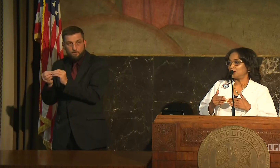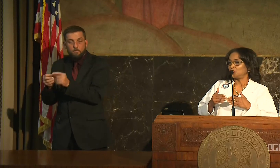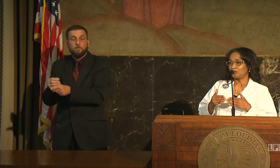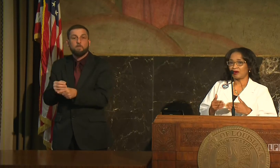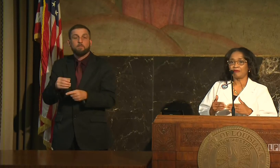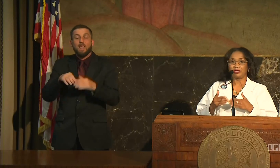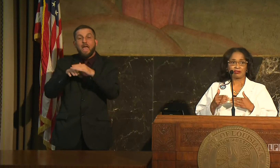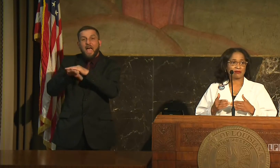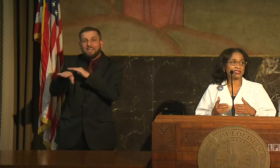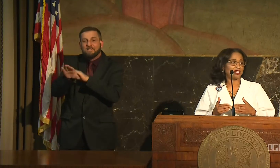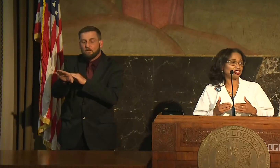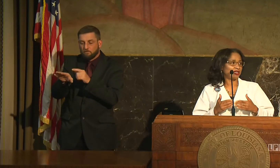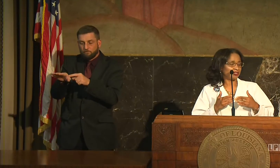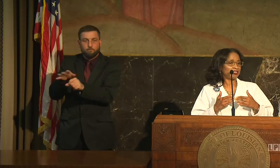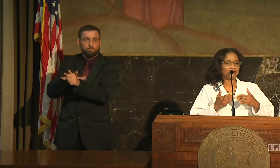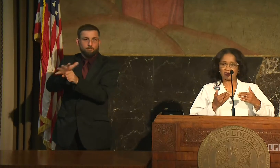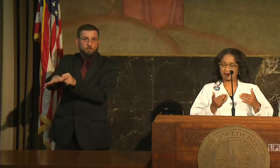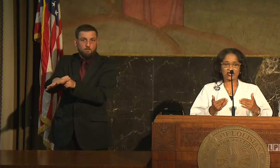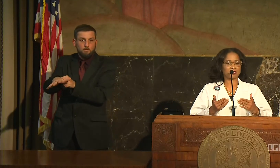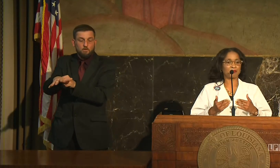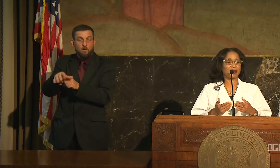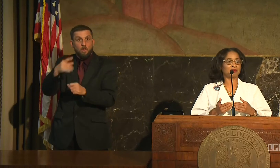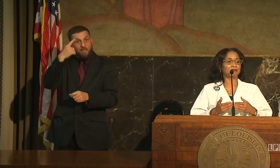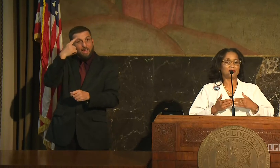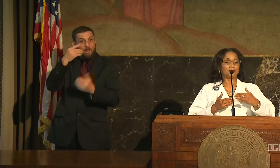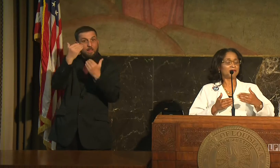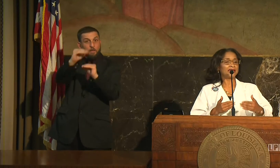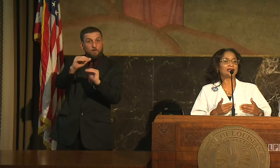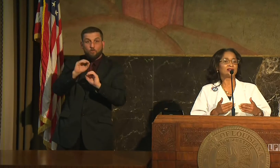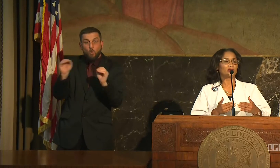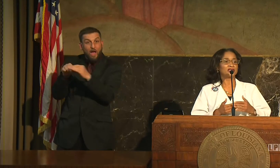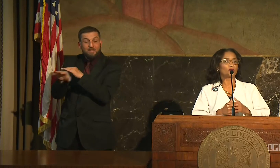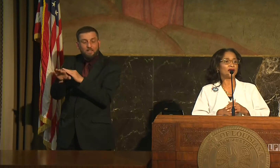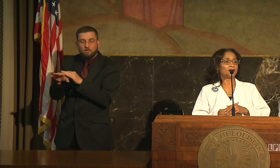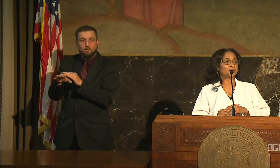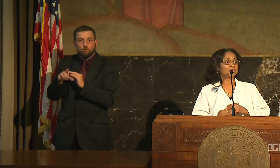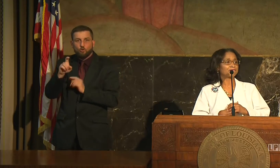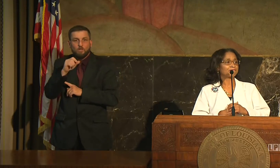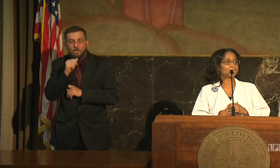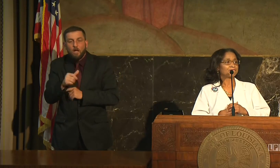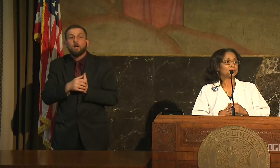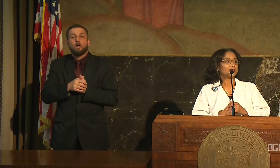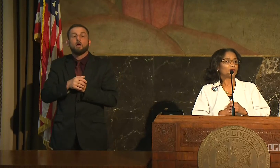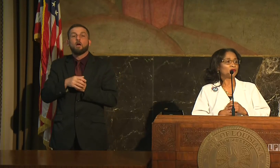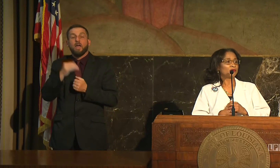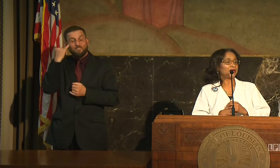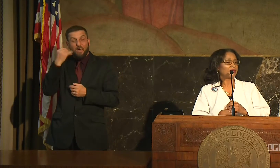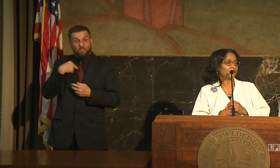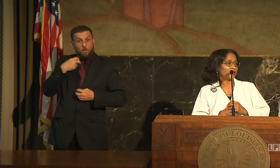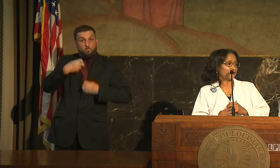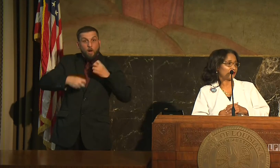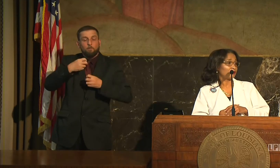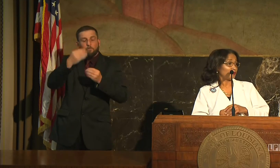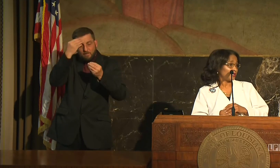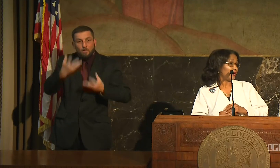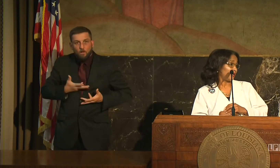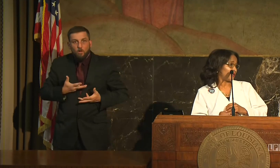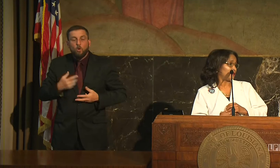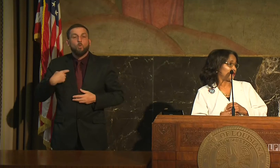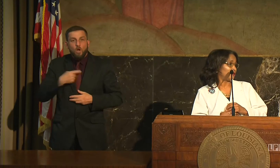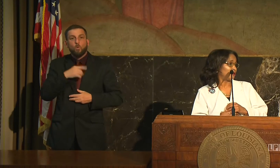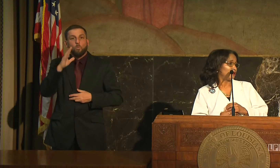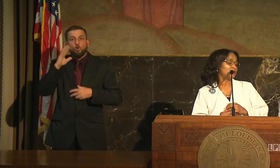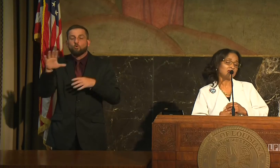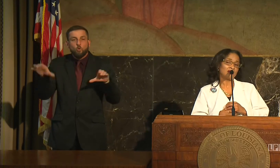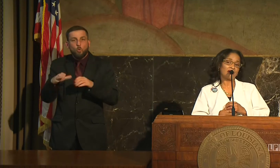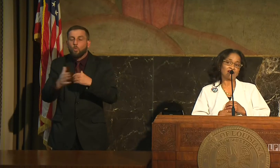Access should not be a limitation, and even if that's a problem, make that known as well. And we will make every effort we